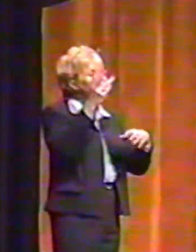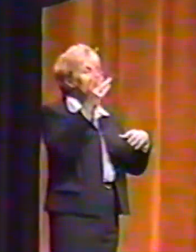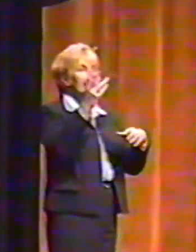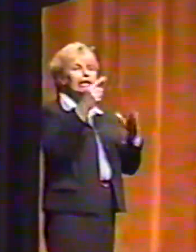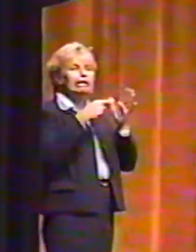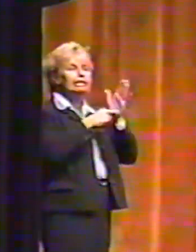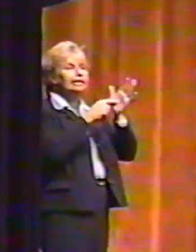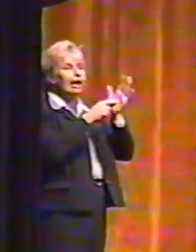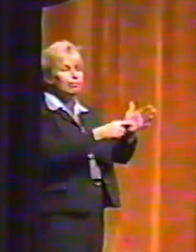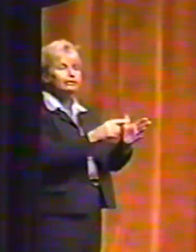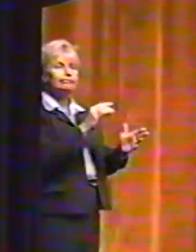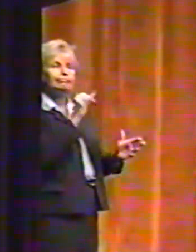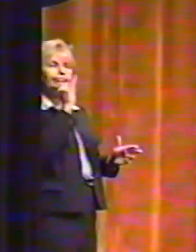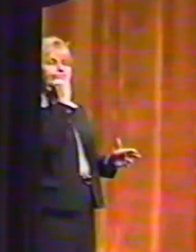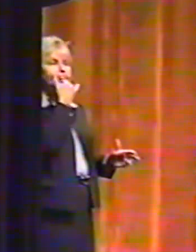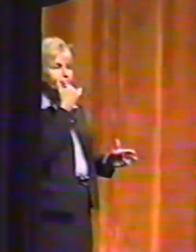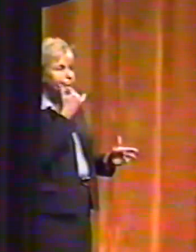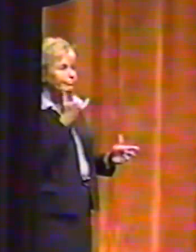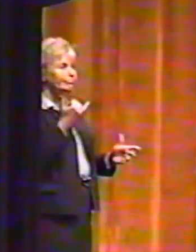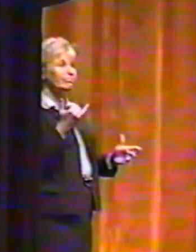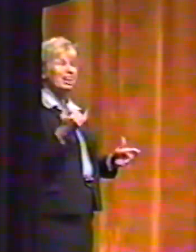example, one agent stole fees